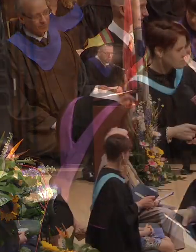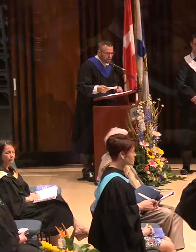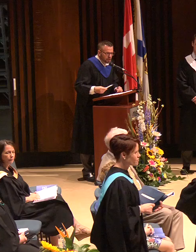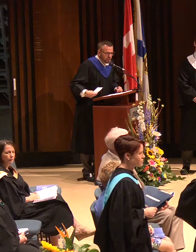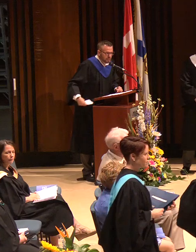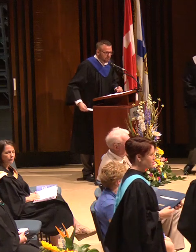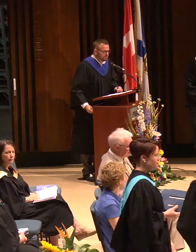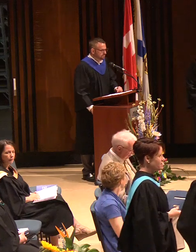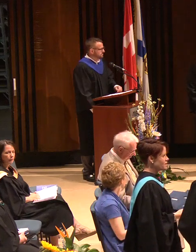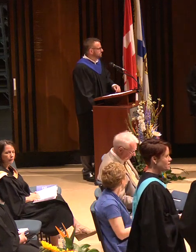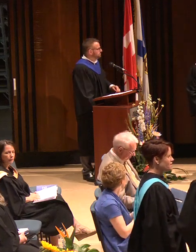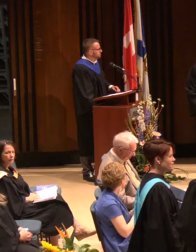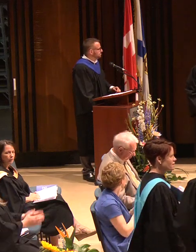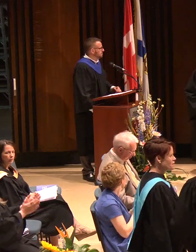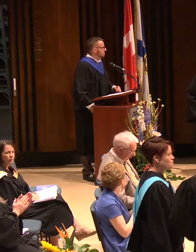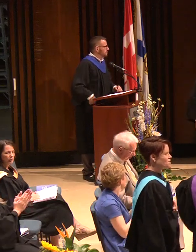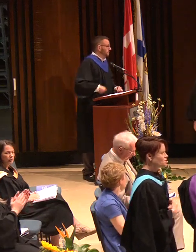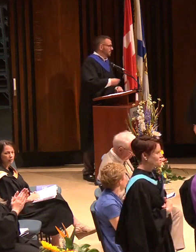Nathan Churchill.